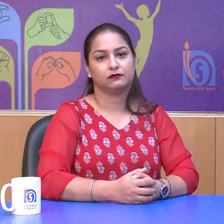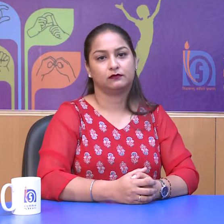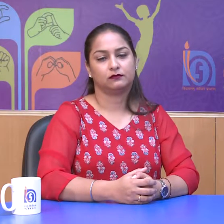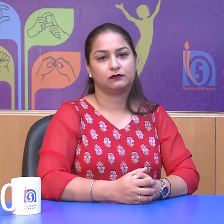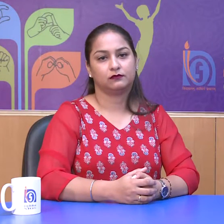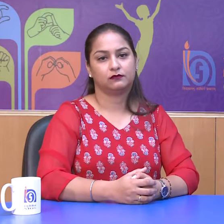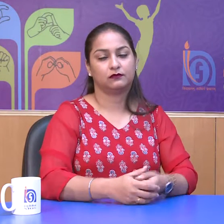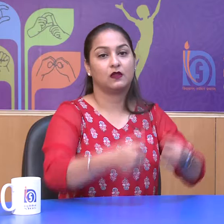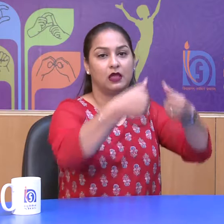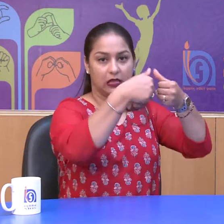Aurangabad,